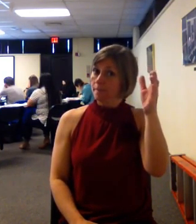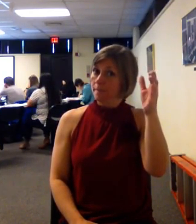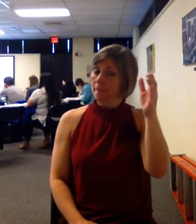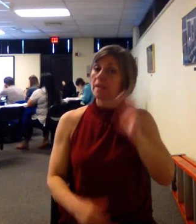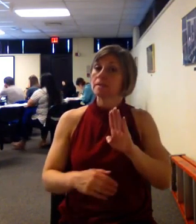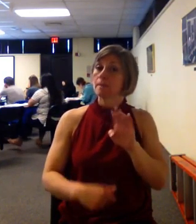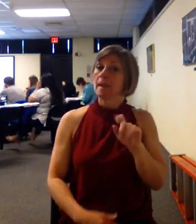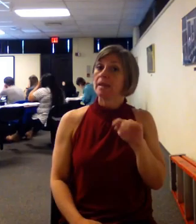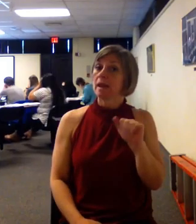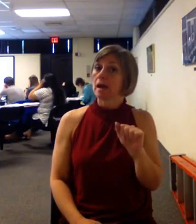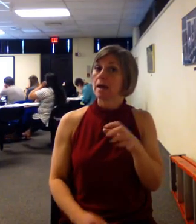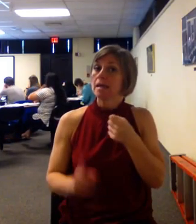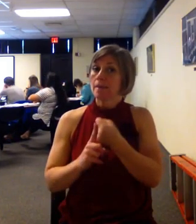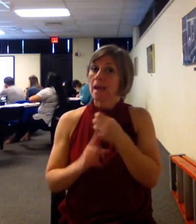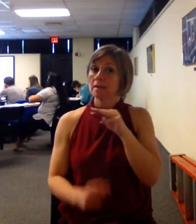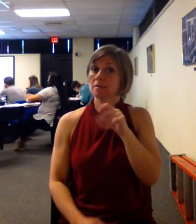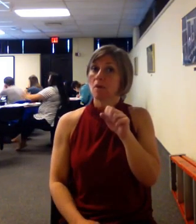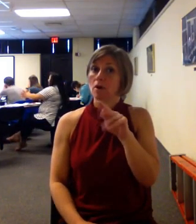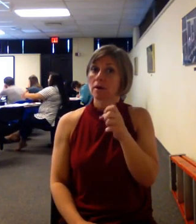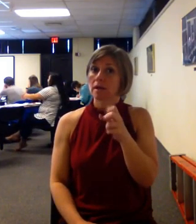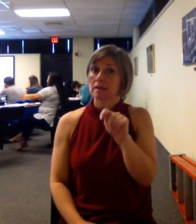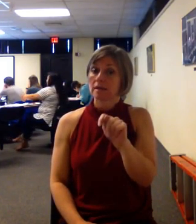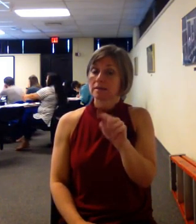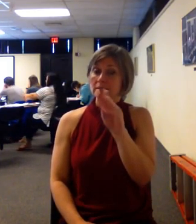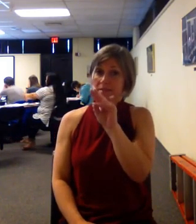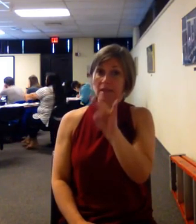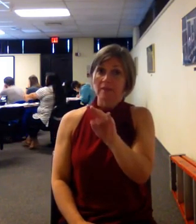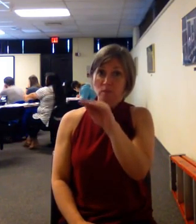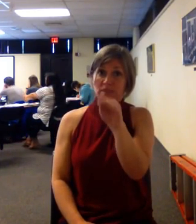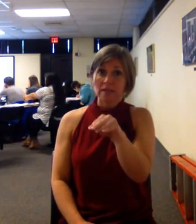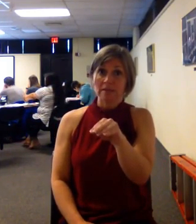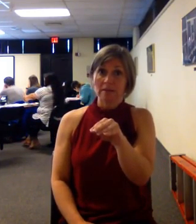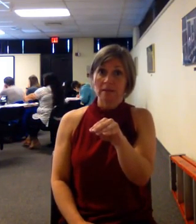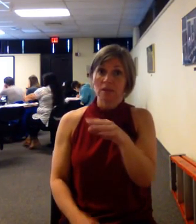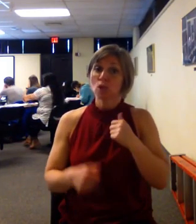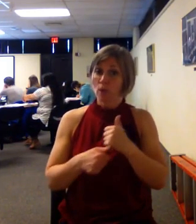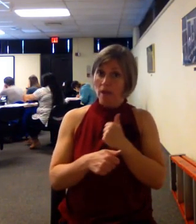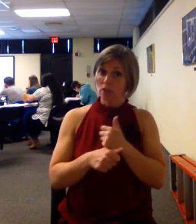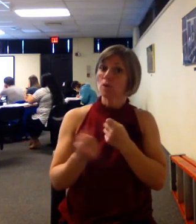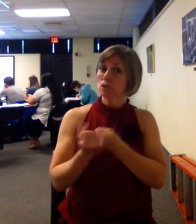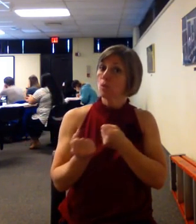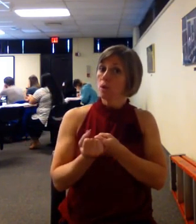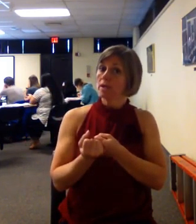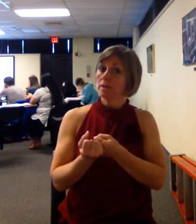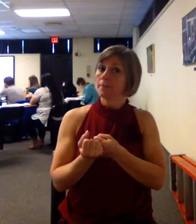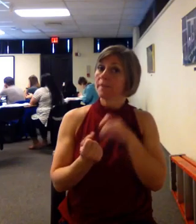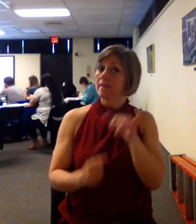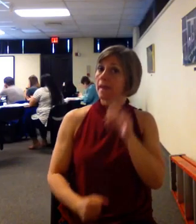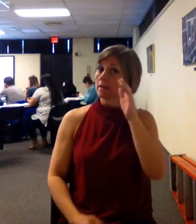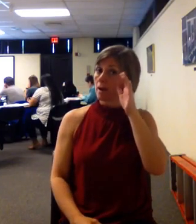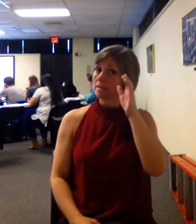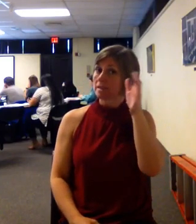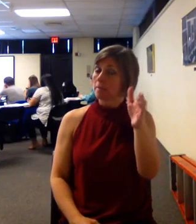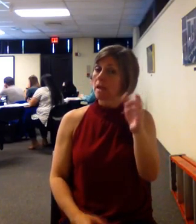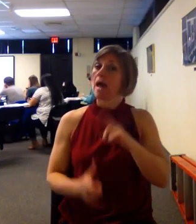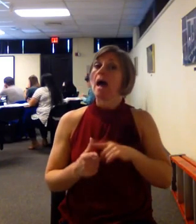beta impacts market premium to 7%. So again, algebra is supporting that concept, and then you're adding